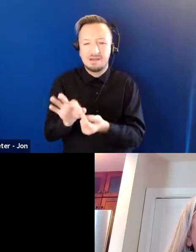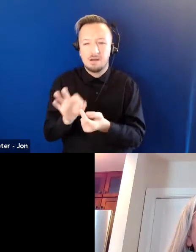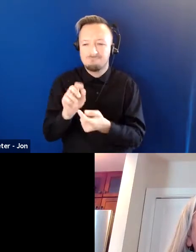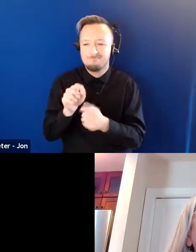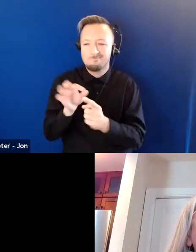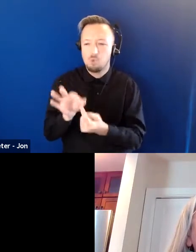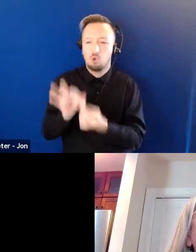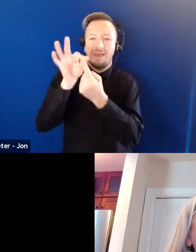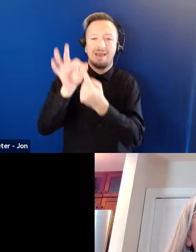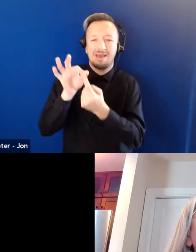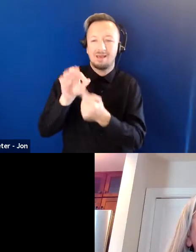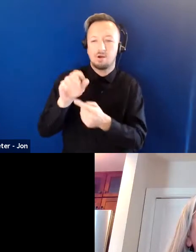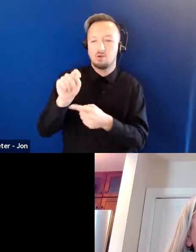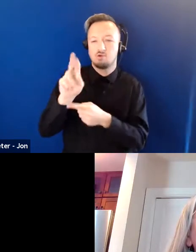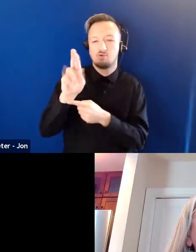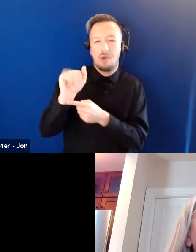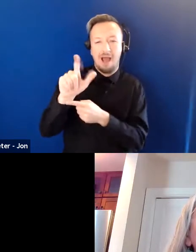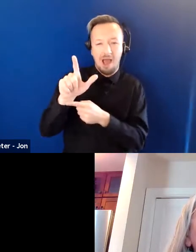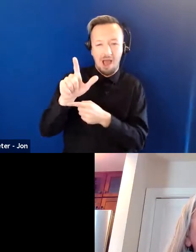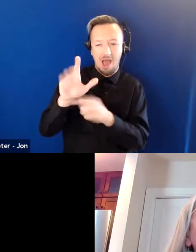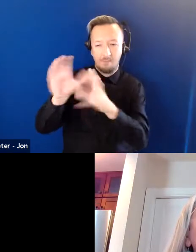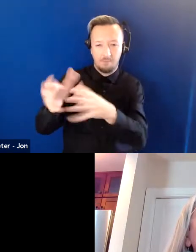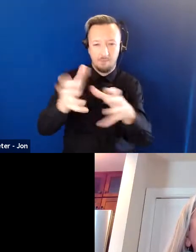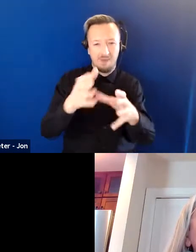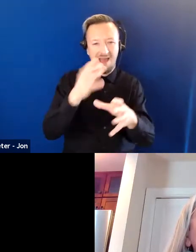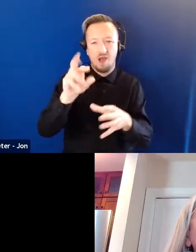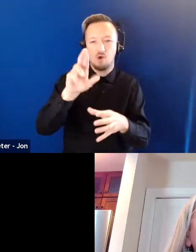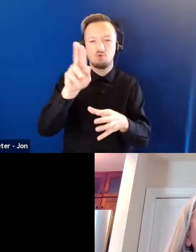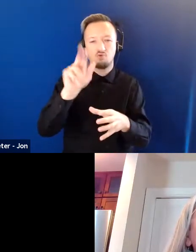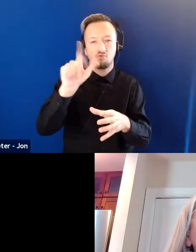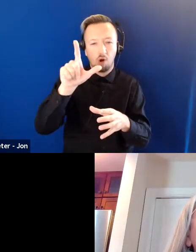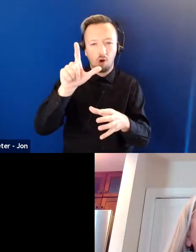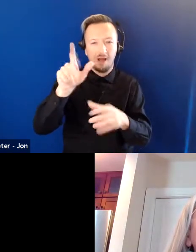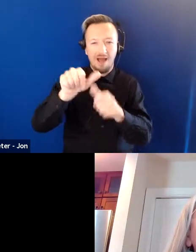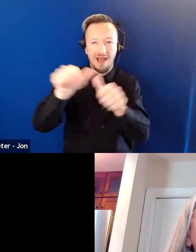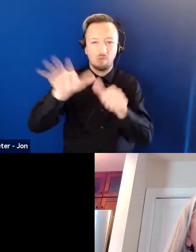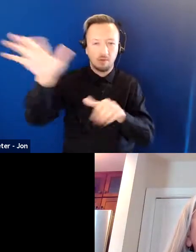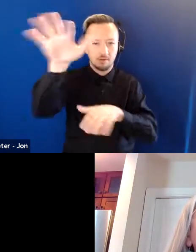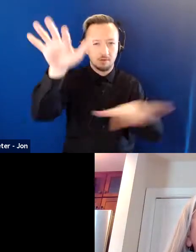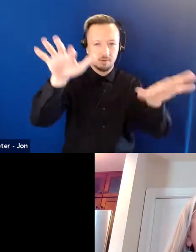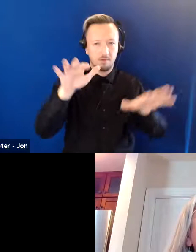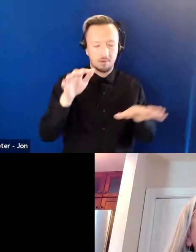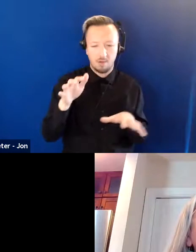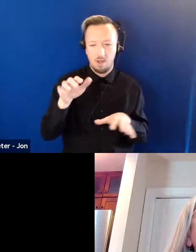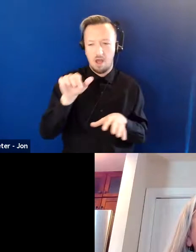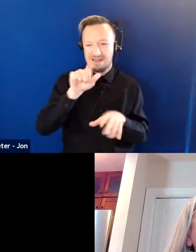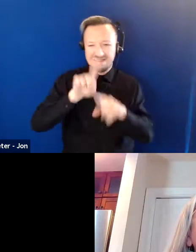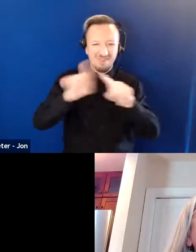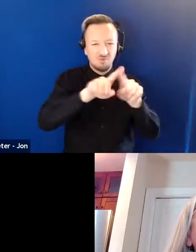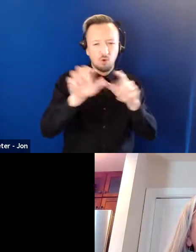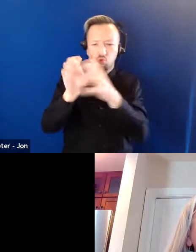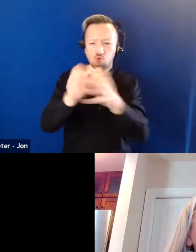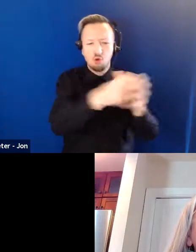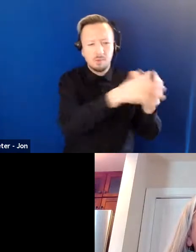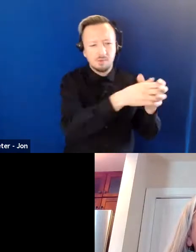as for tribal citizens and non-tribal but rural and urban areas. Also other minority groups. How